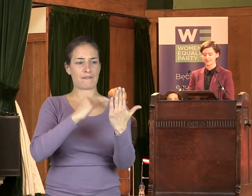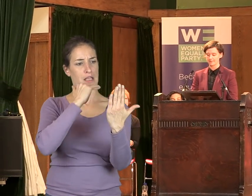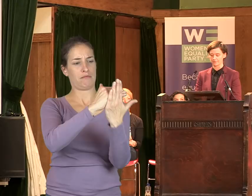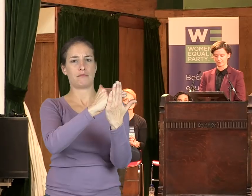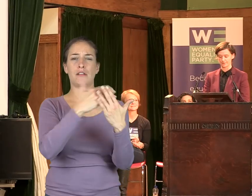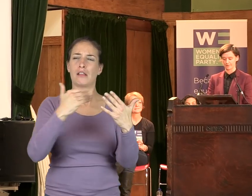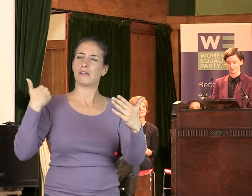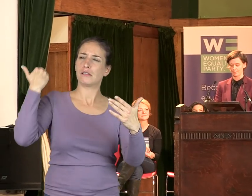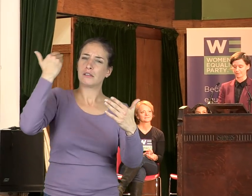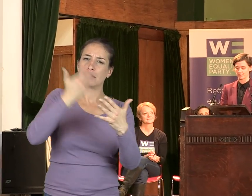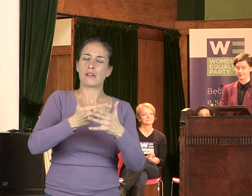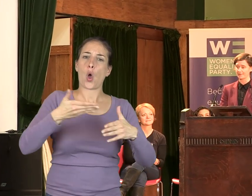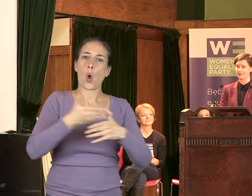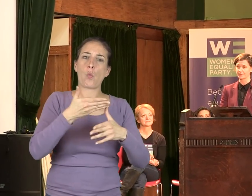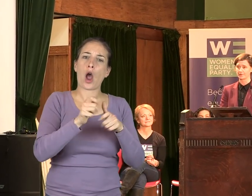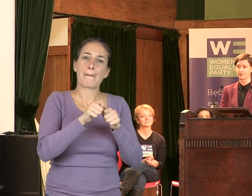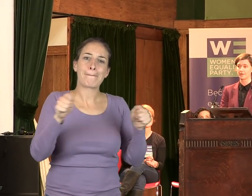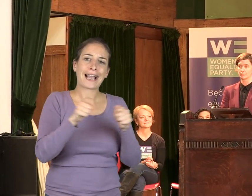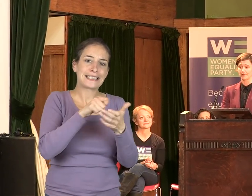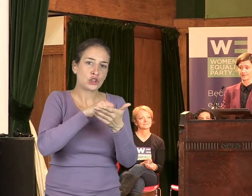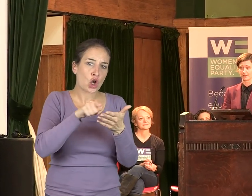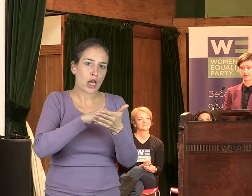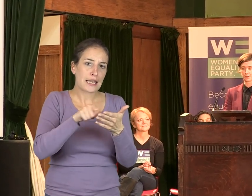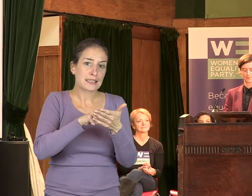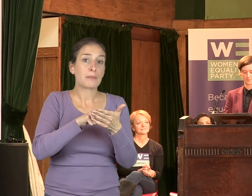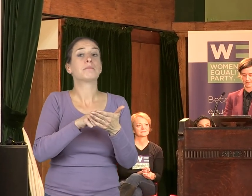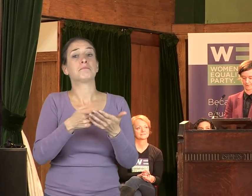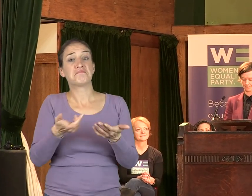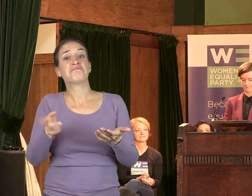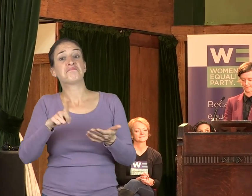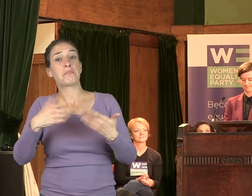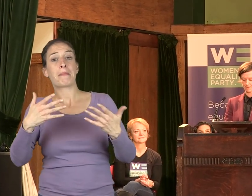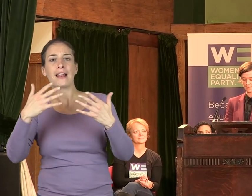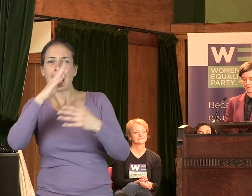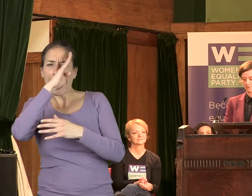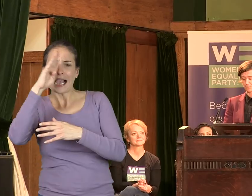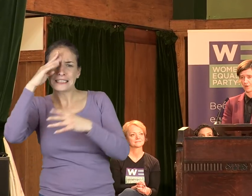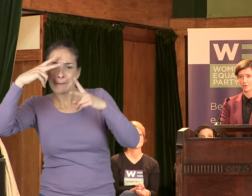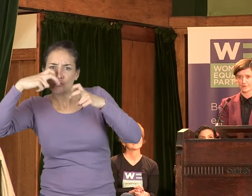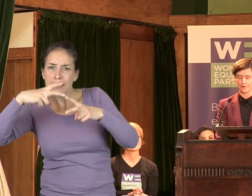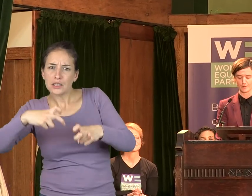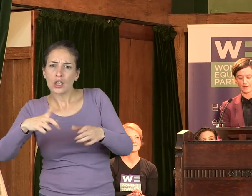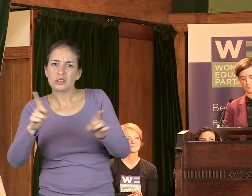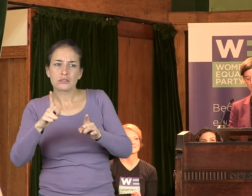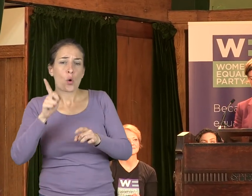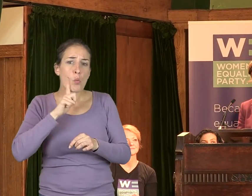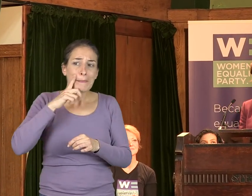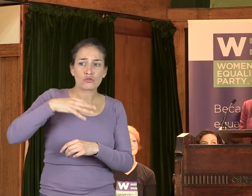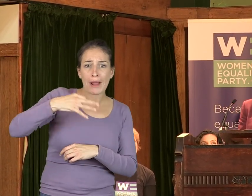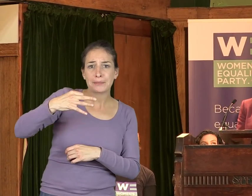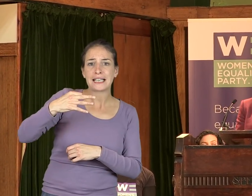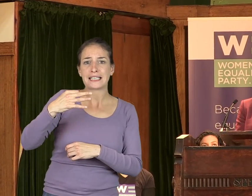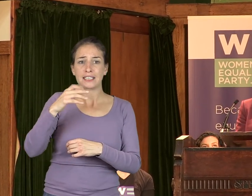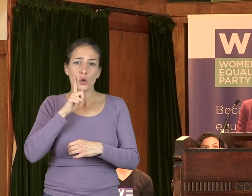my academic research into women's representation, writing, and publication. For a long time, I've been